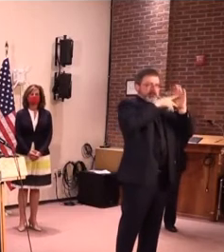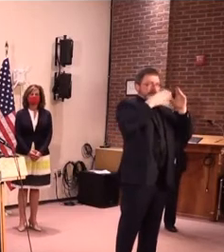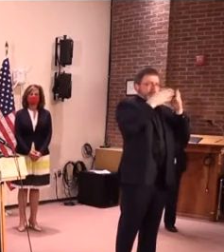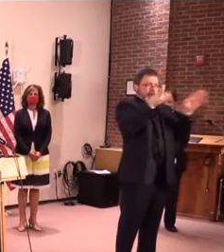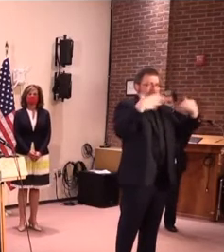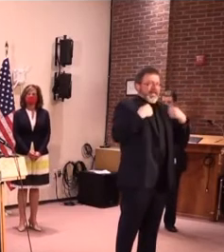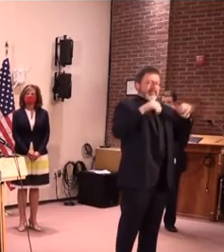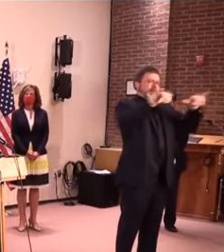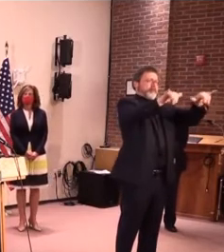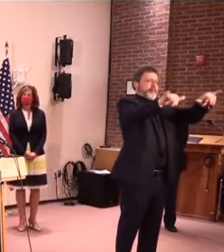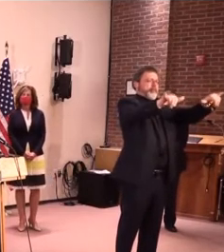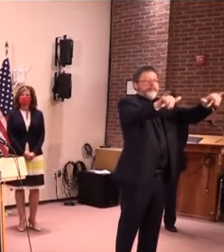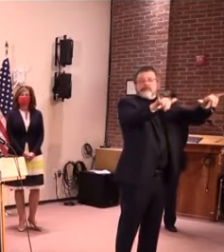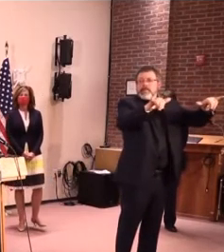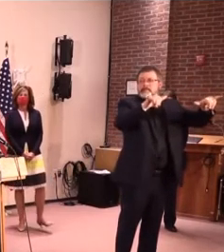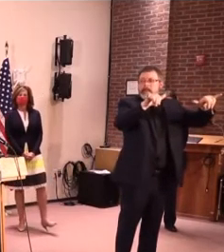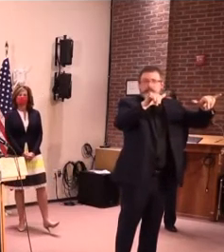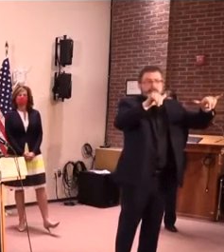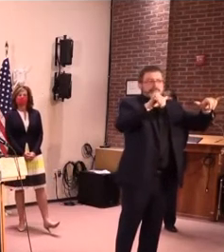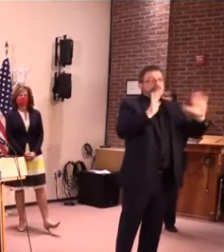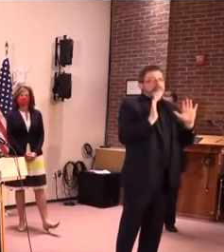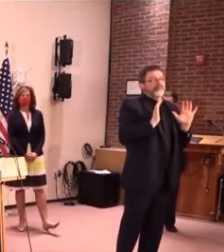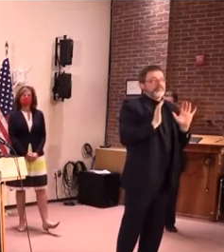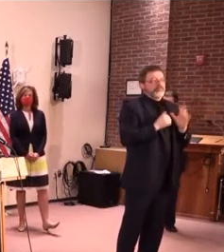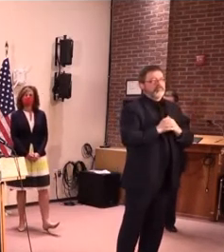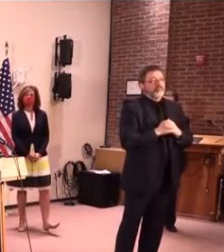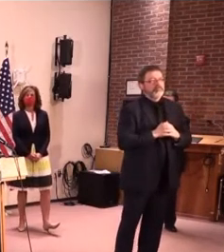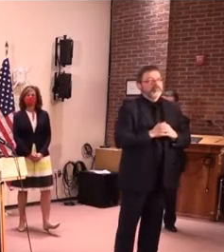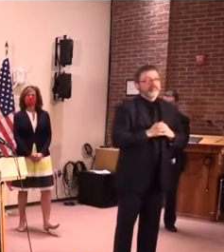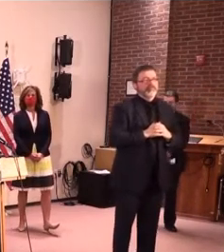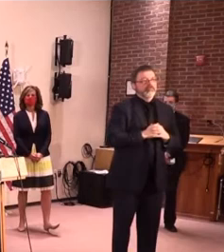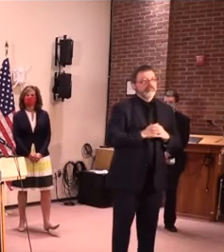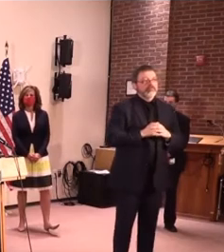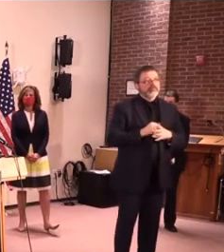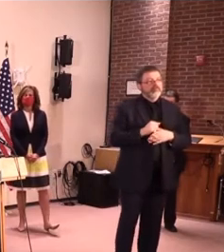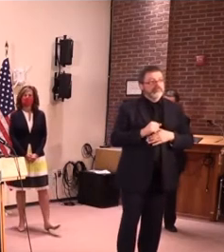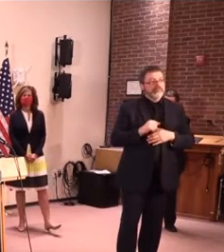When did the state discover that those test results were included?